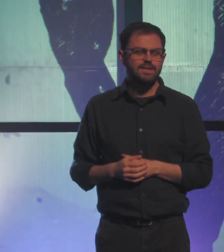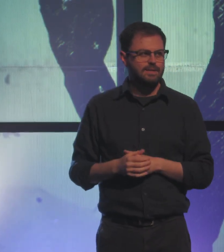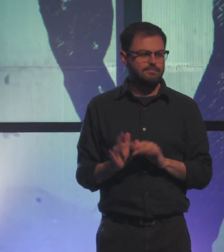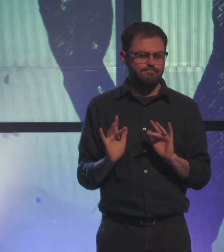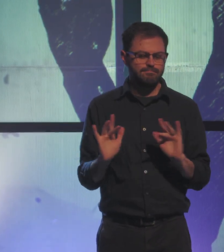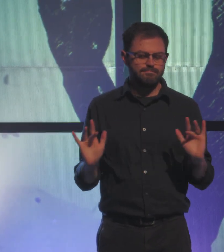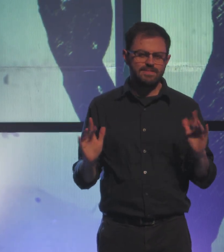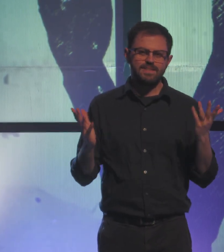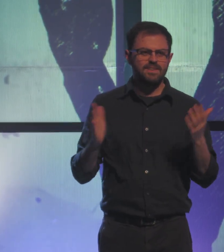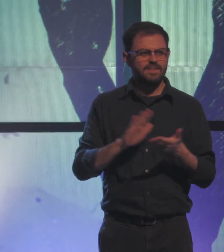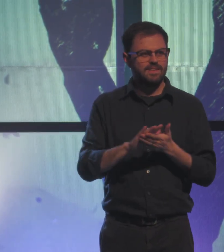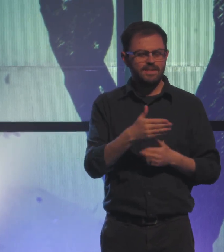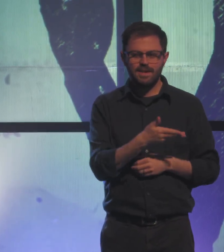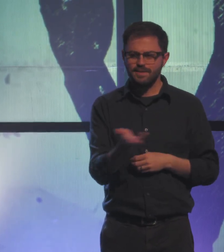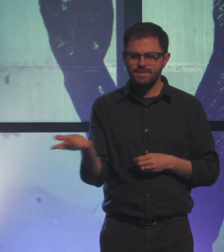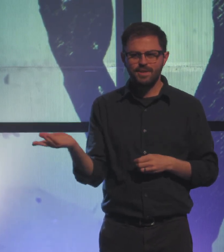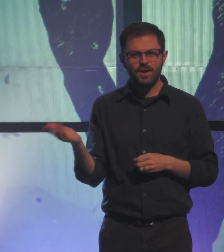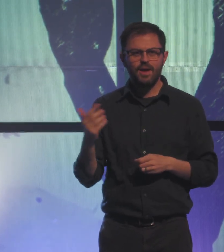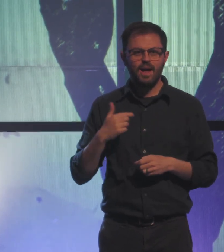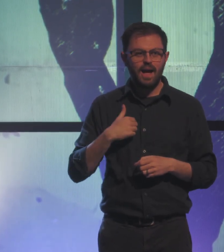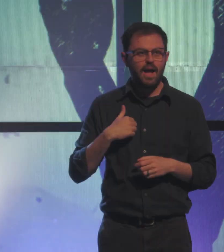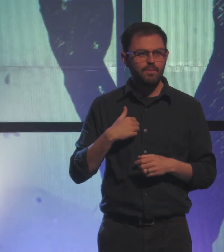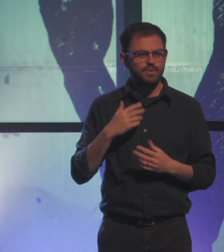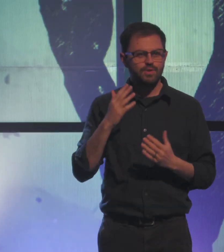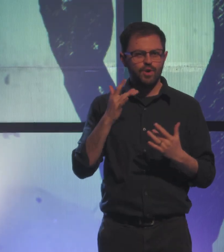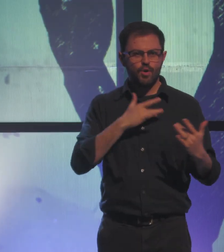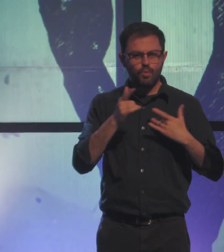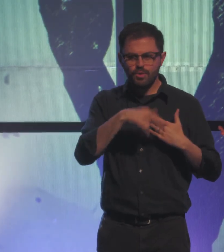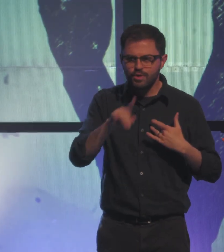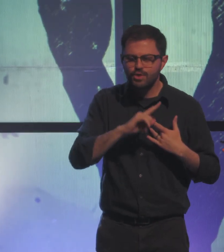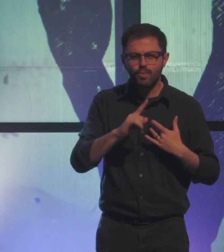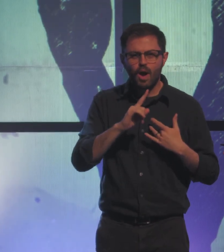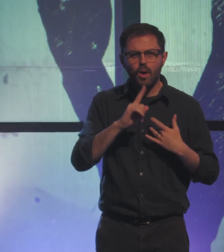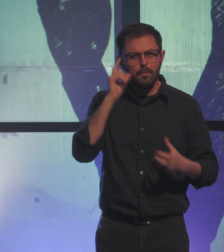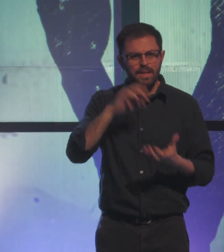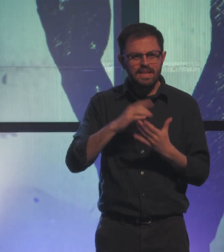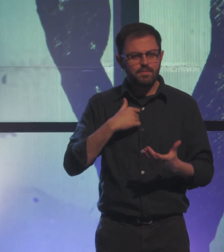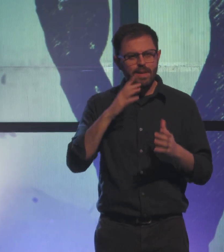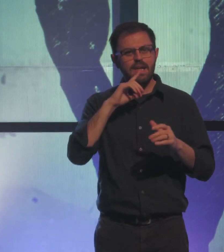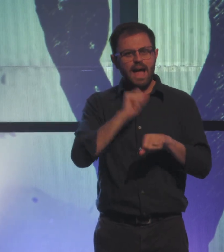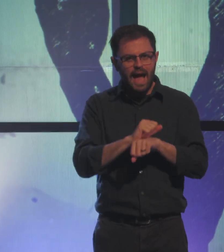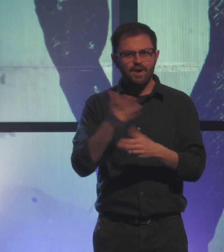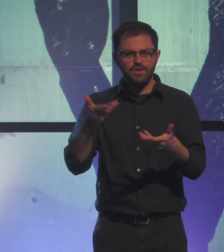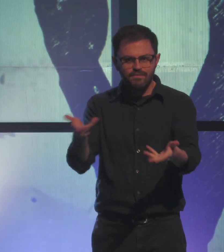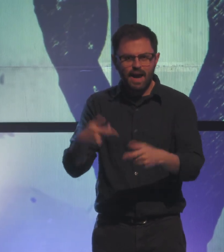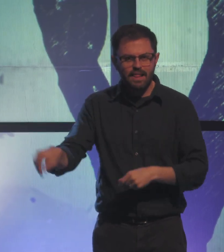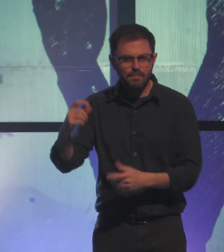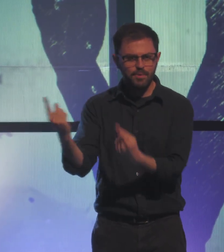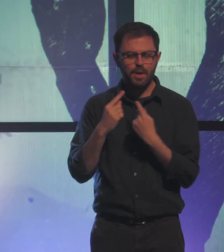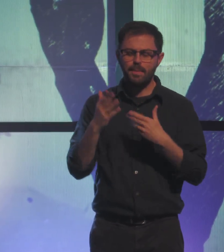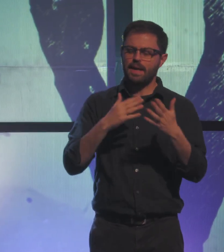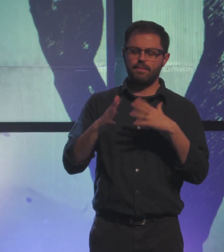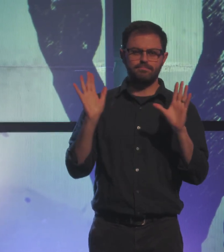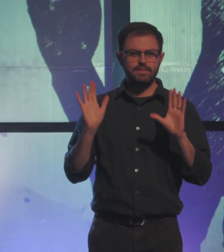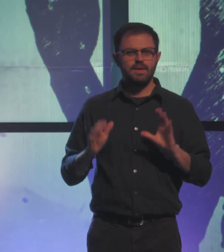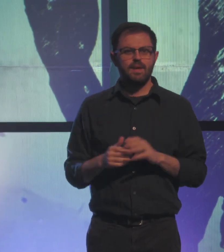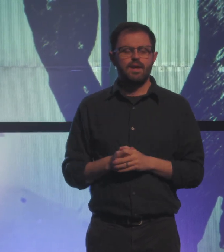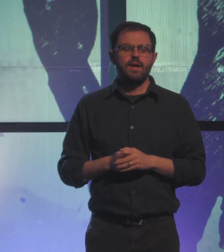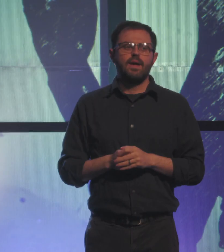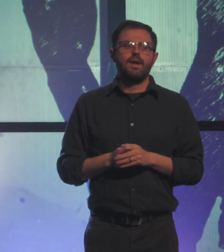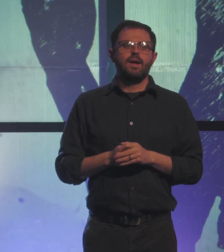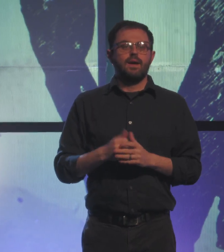Oh, that was nice, guys. I actually was worried you guys were all just going to be like, what is she talking about? Oh, boy. As